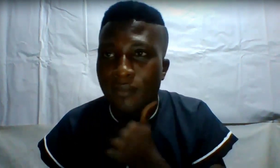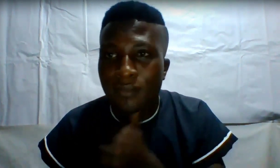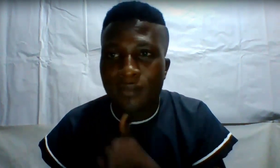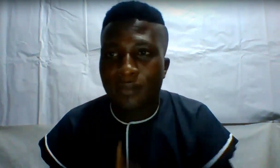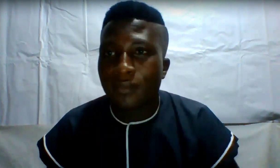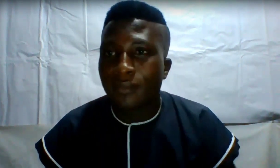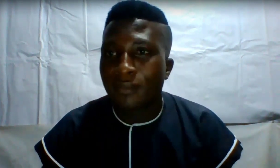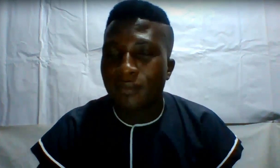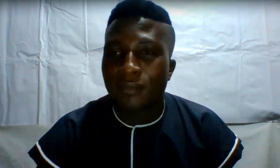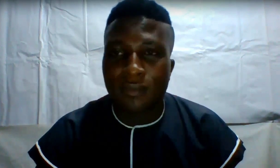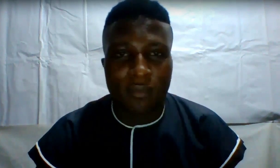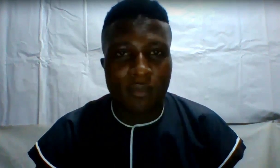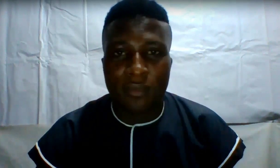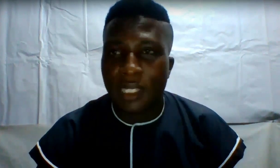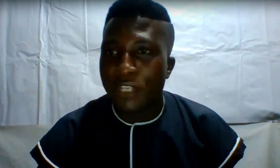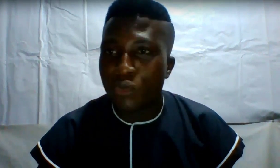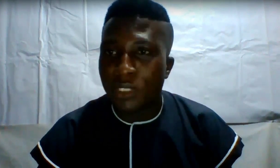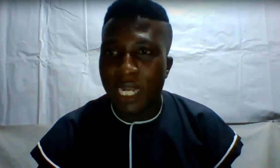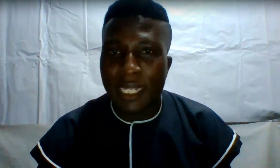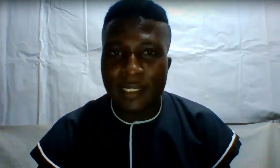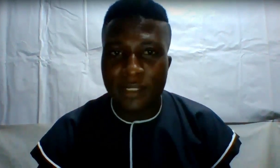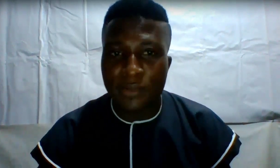Is Ruth Ali still there?